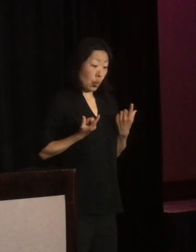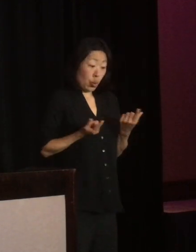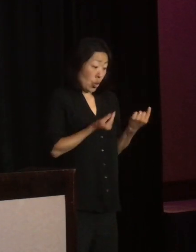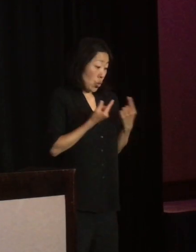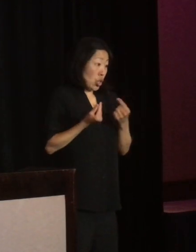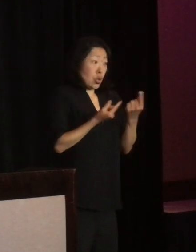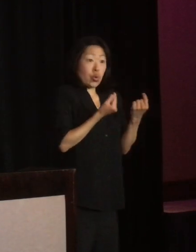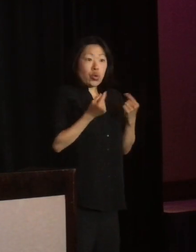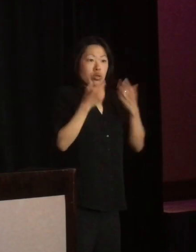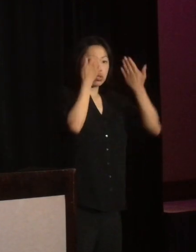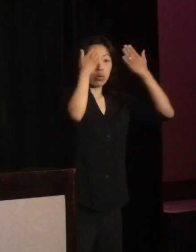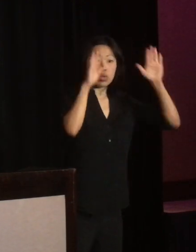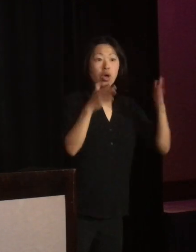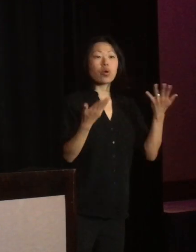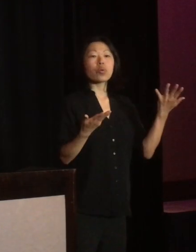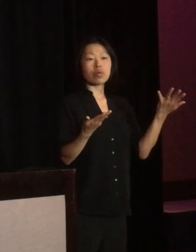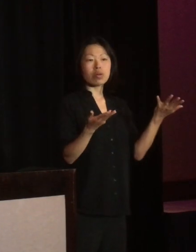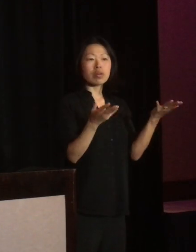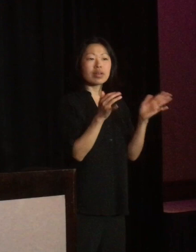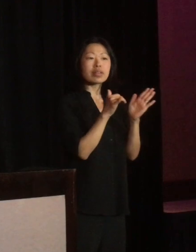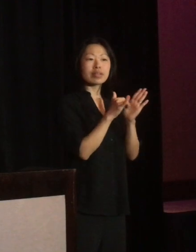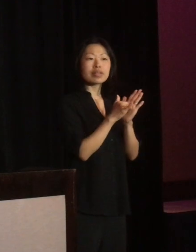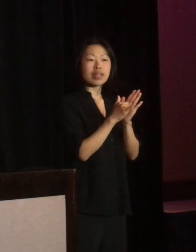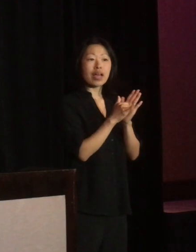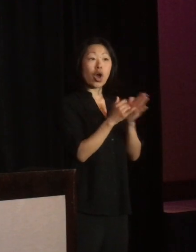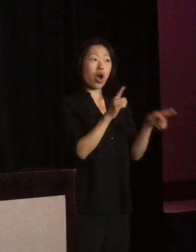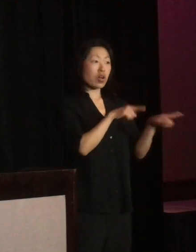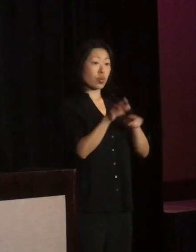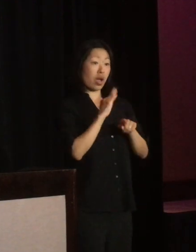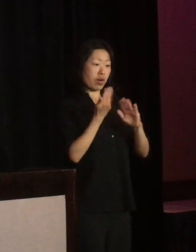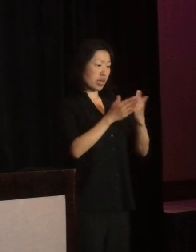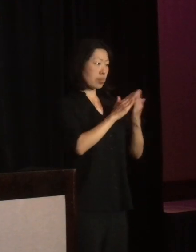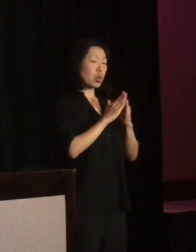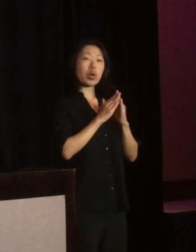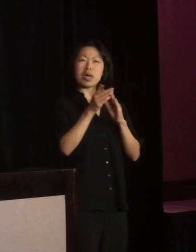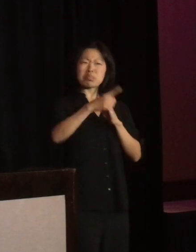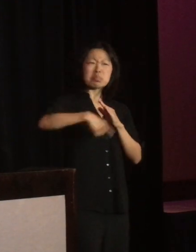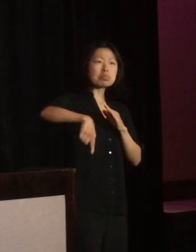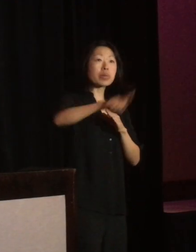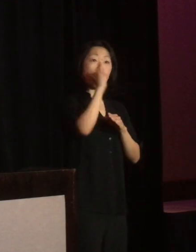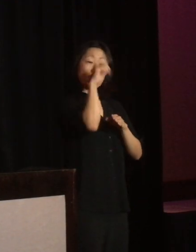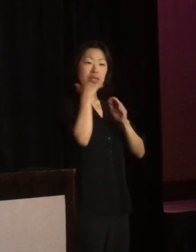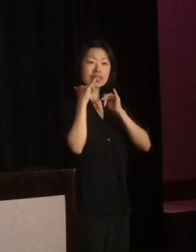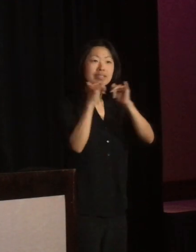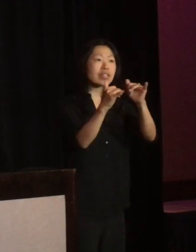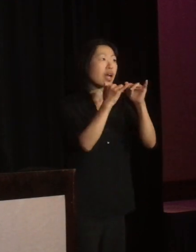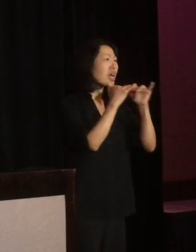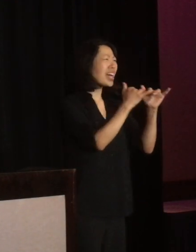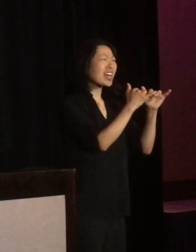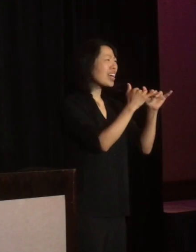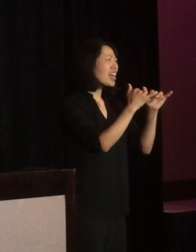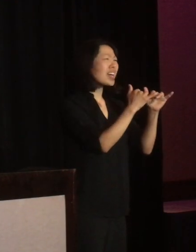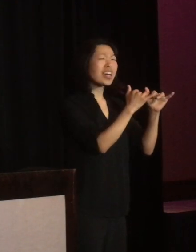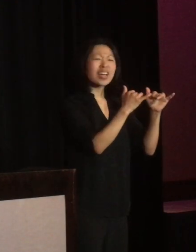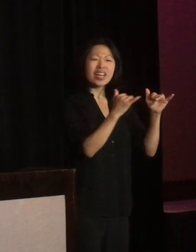Not having people in our community that look like us. So just a few of the next steps going